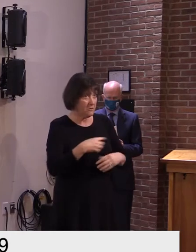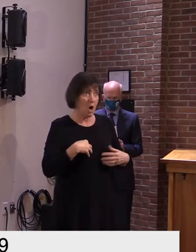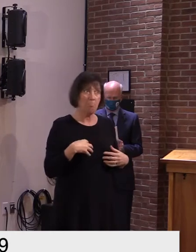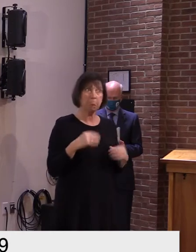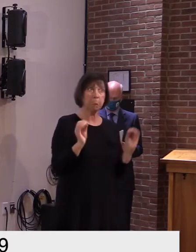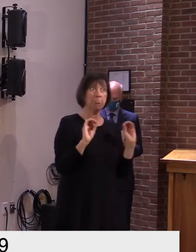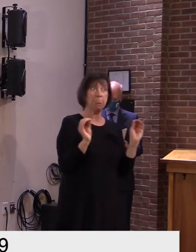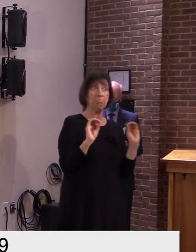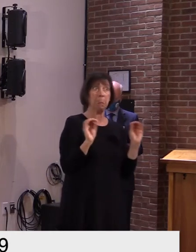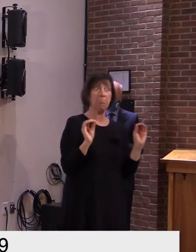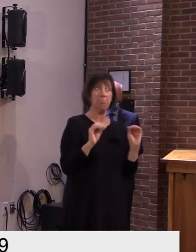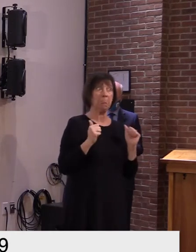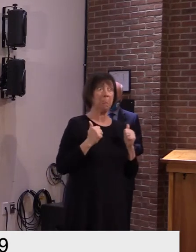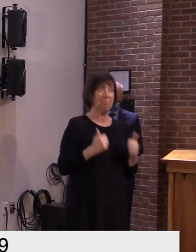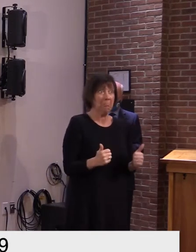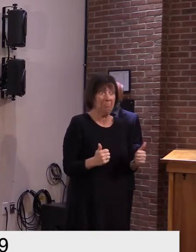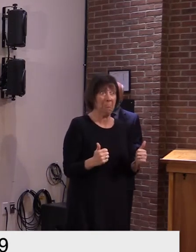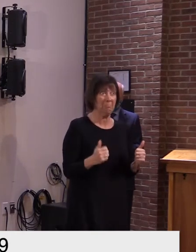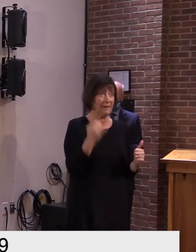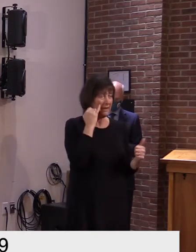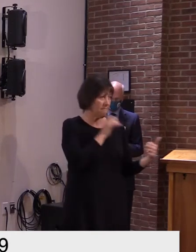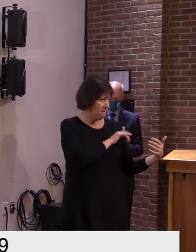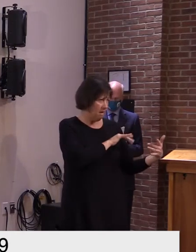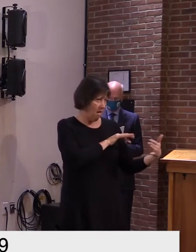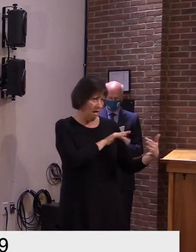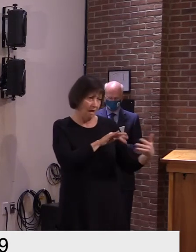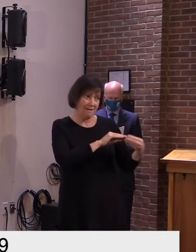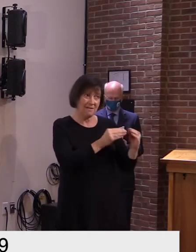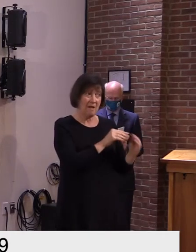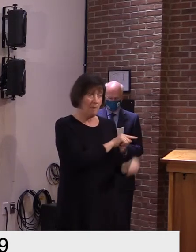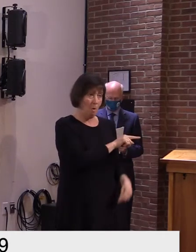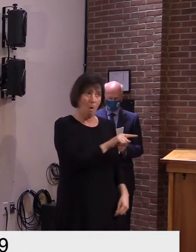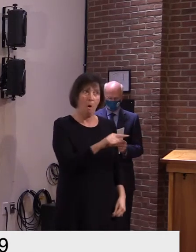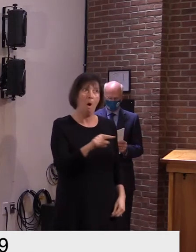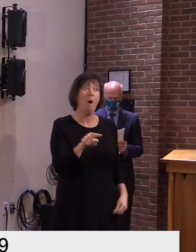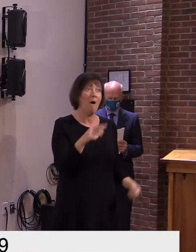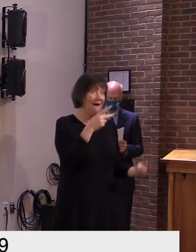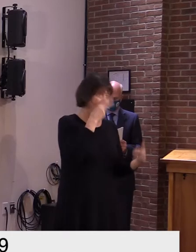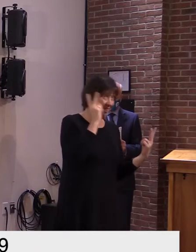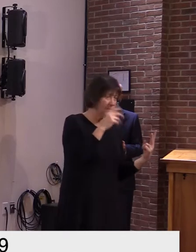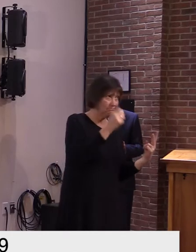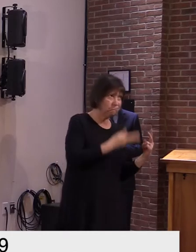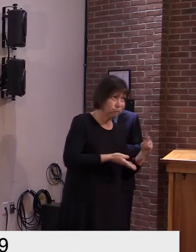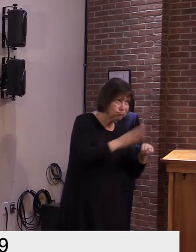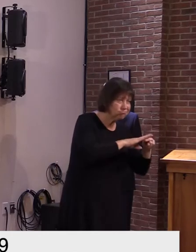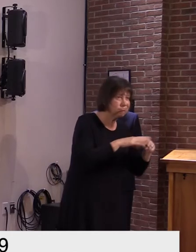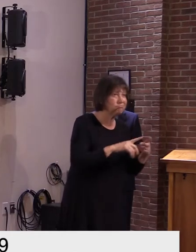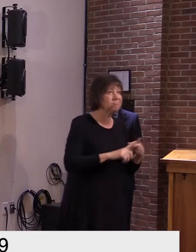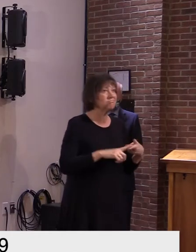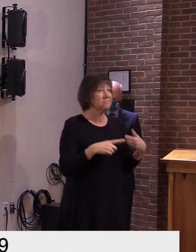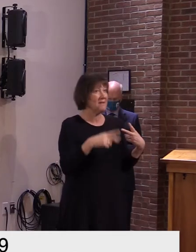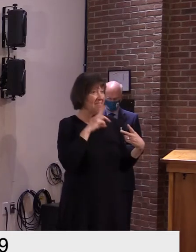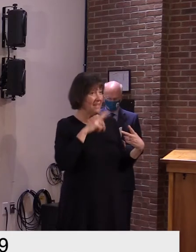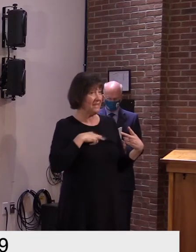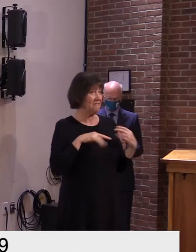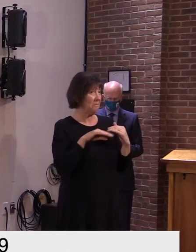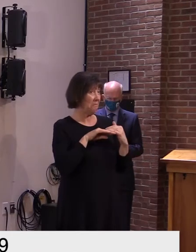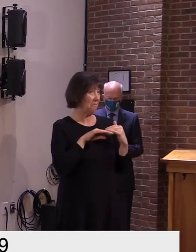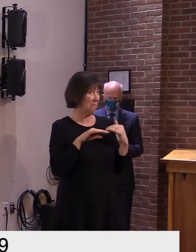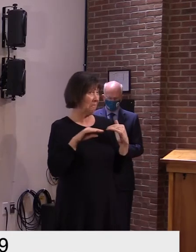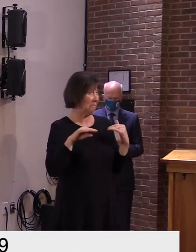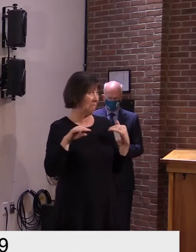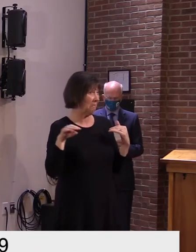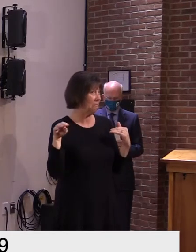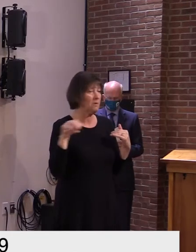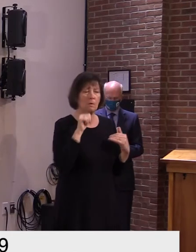heartening to continue to follow the data. And really, we were not seeing abundant examples of